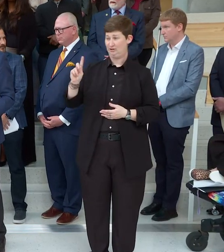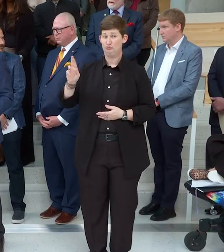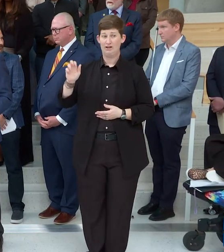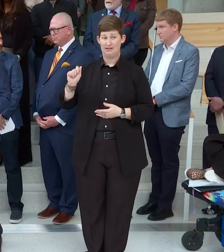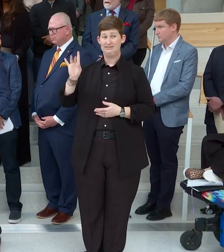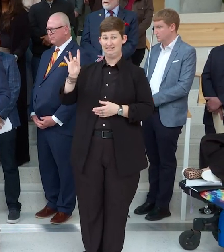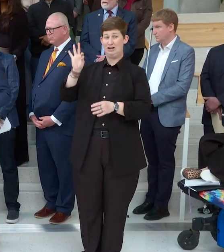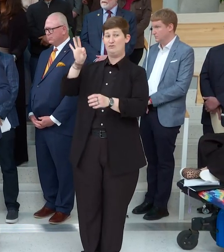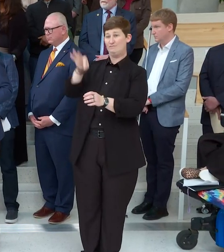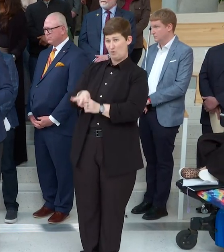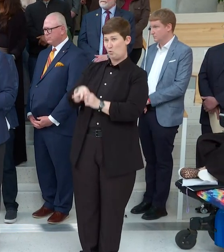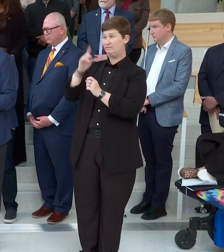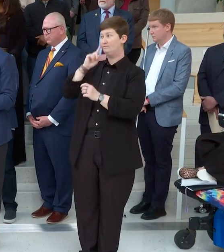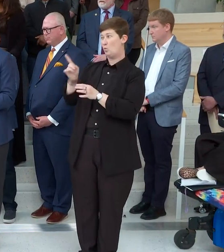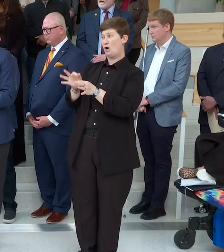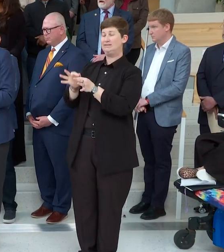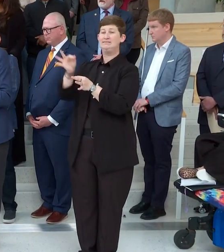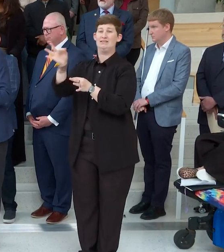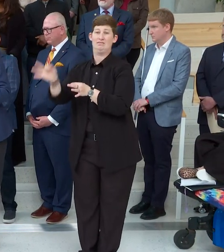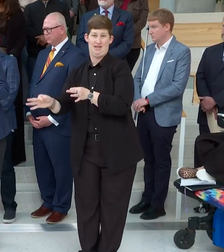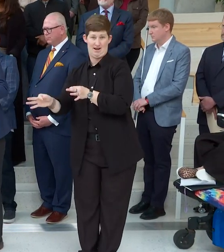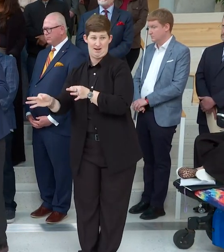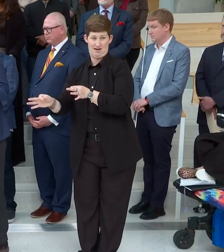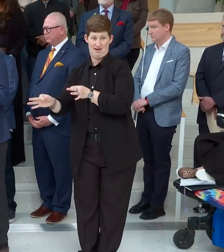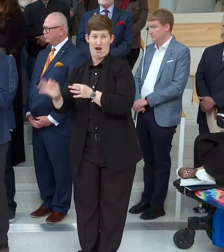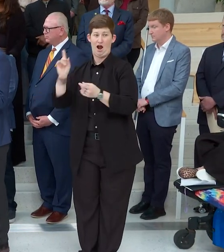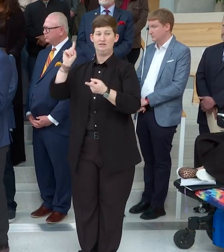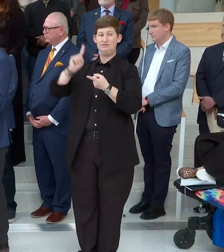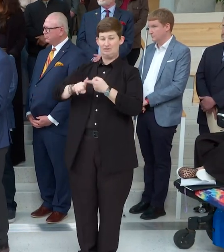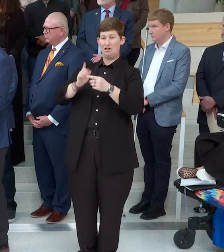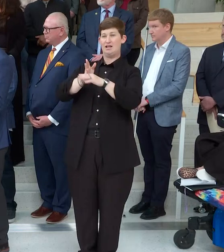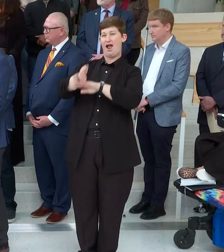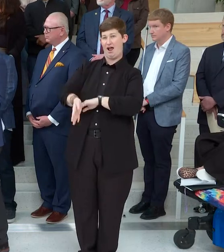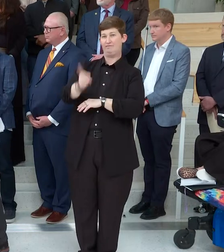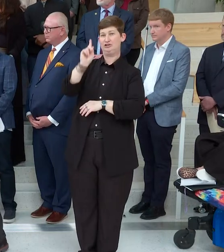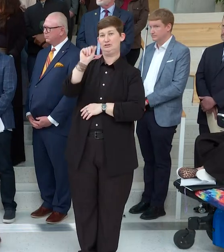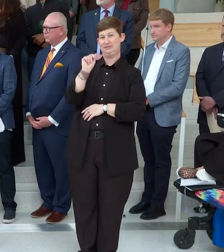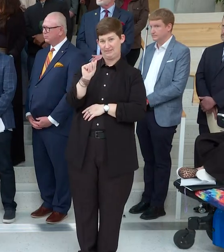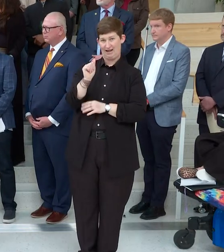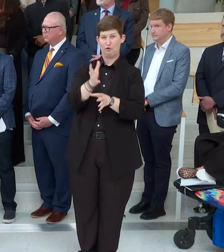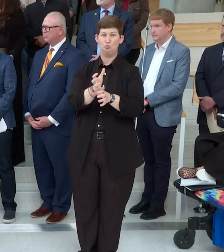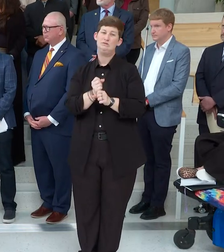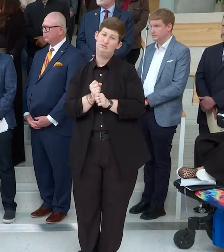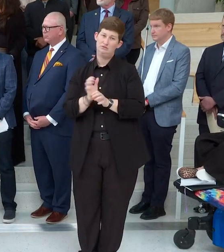on the state report was issued. That was part of her initial vote. You guys have anything to say? If you want to speak to, you can